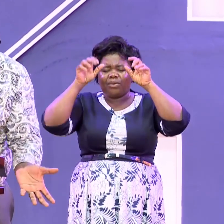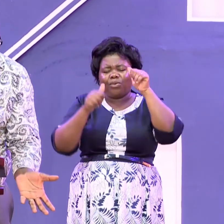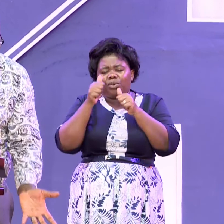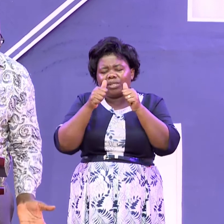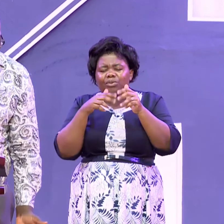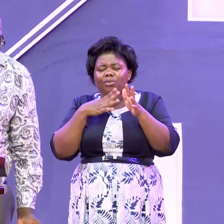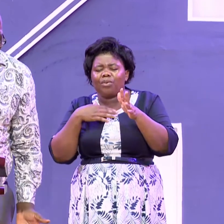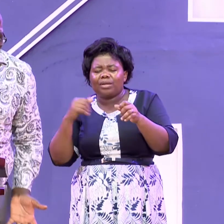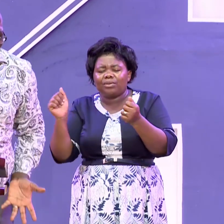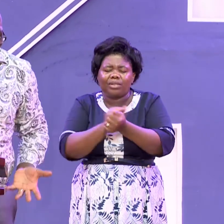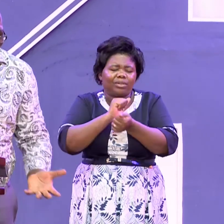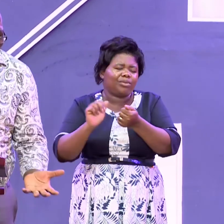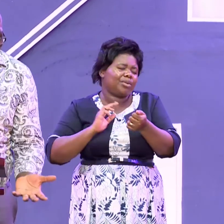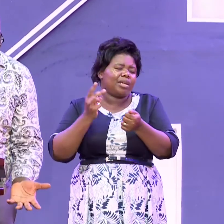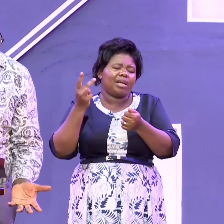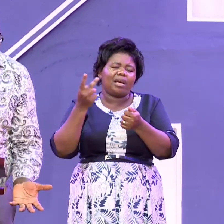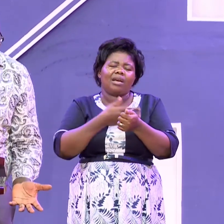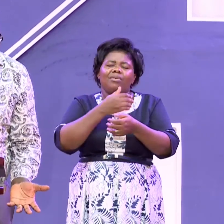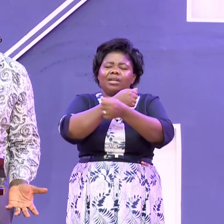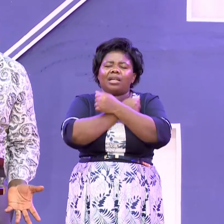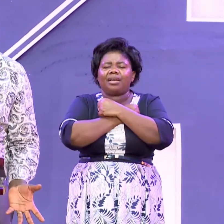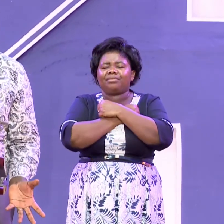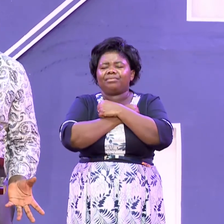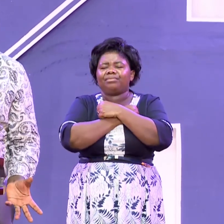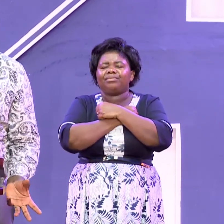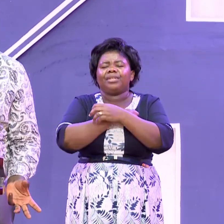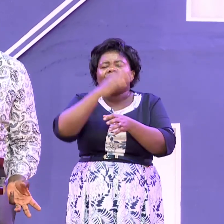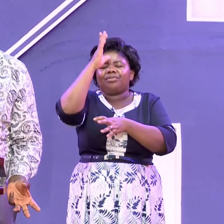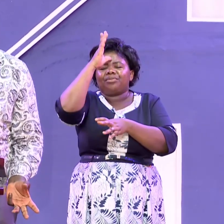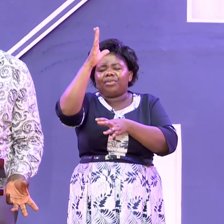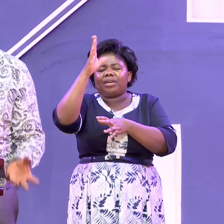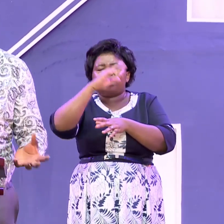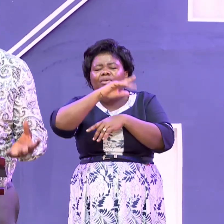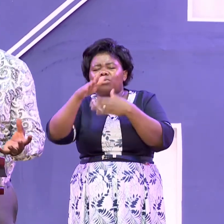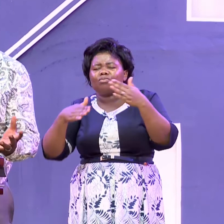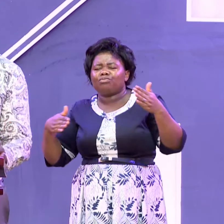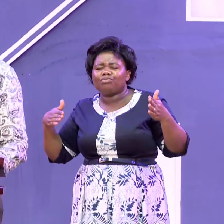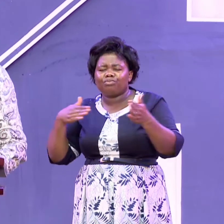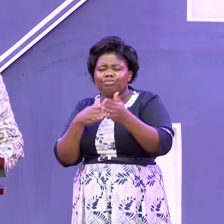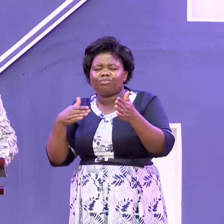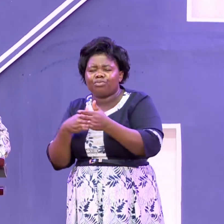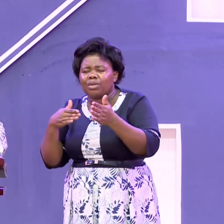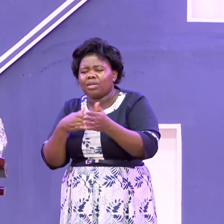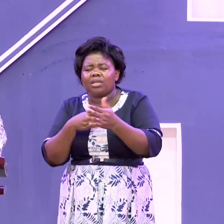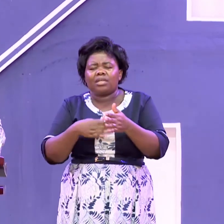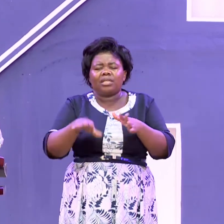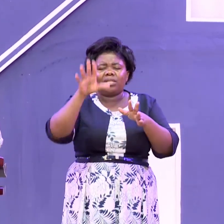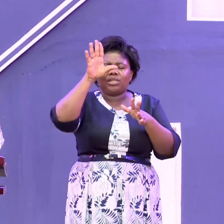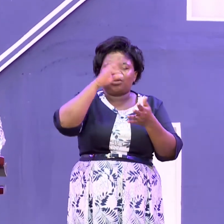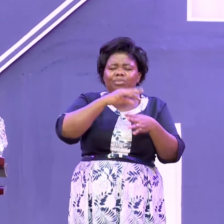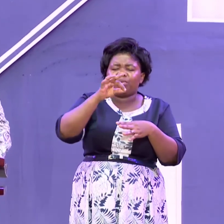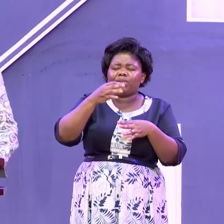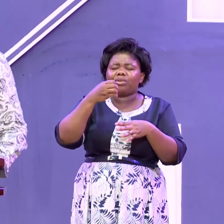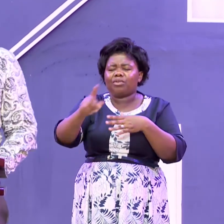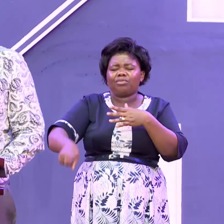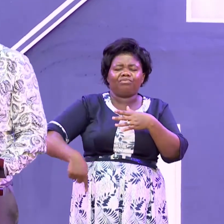love, that it may grow cold. Father, we come against the spirit of greed. The spirit